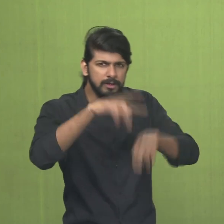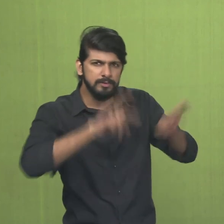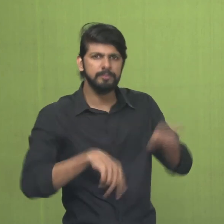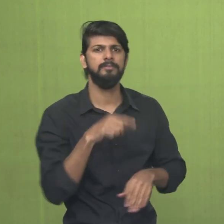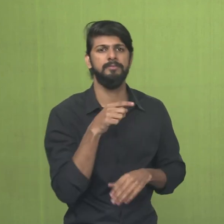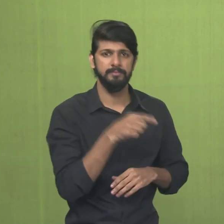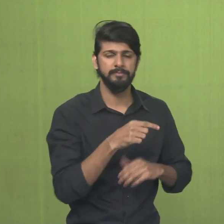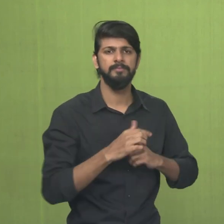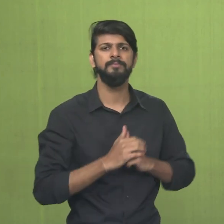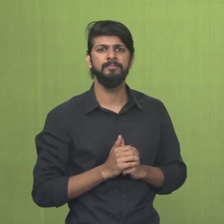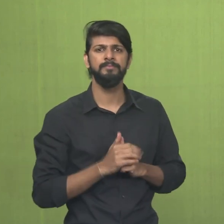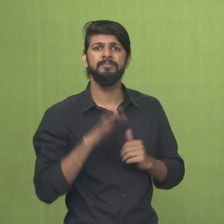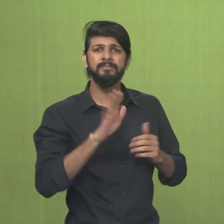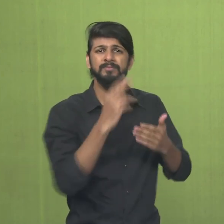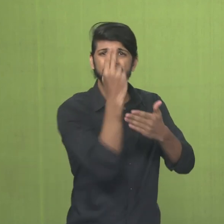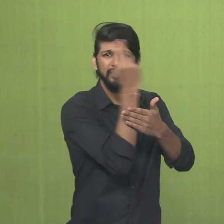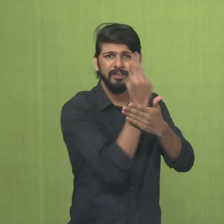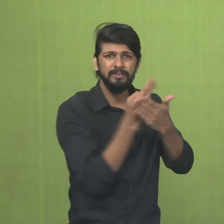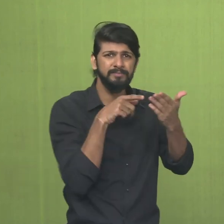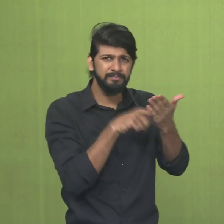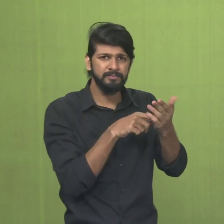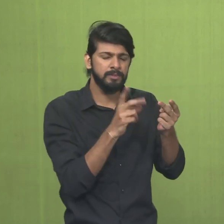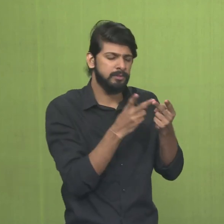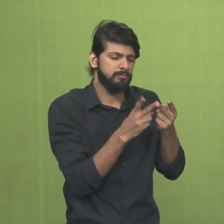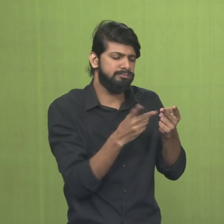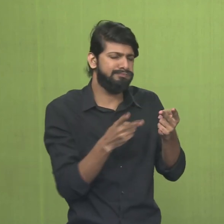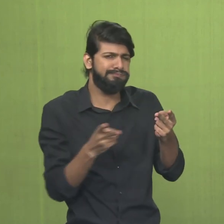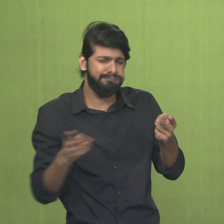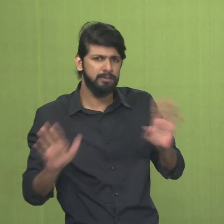Indo-European, that's Indian and European watercolor techniques on paper.